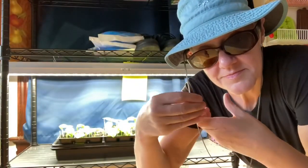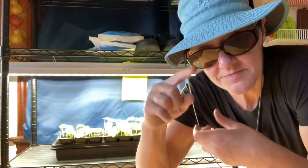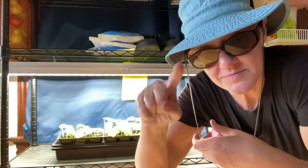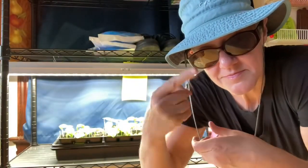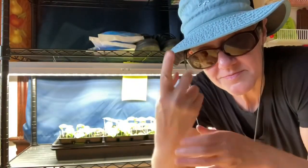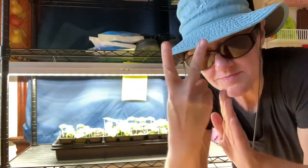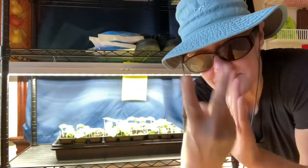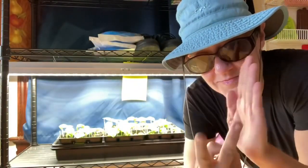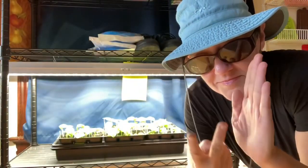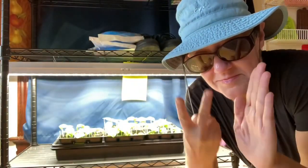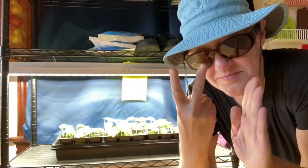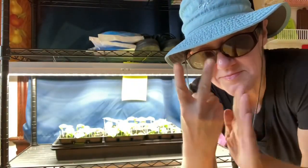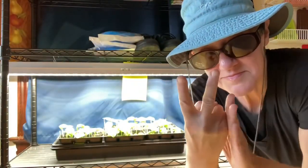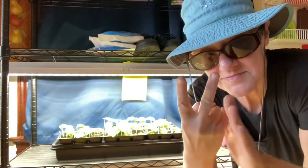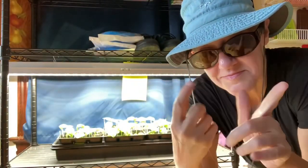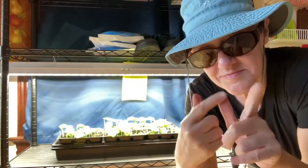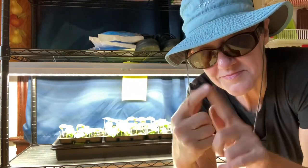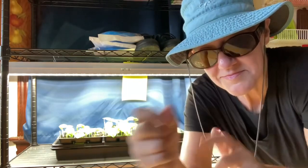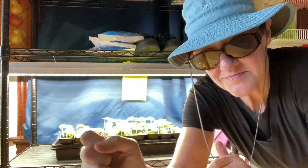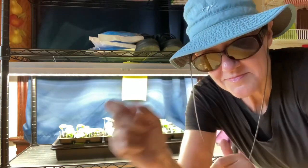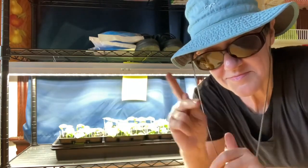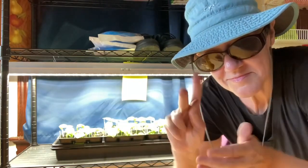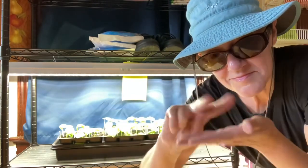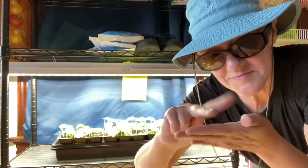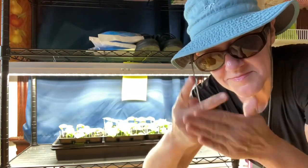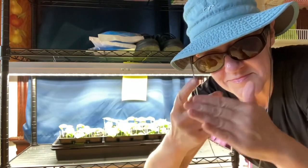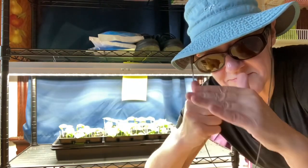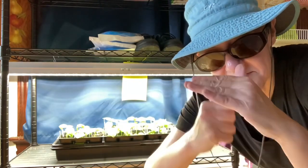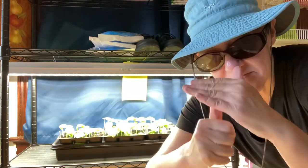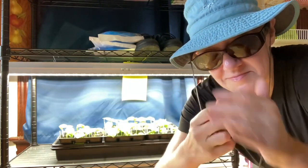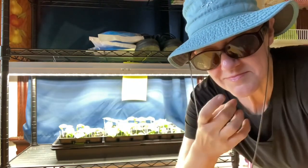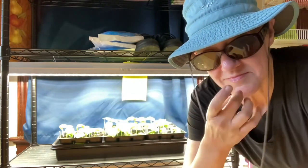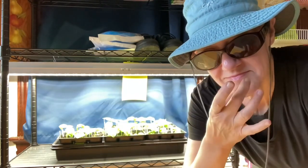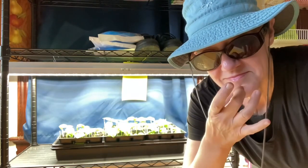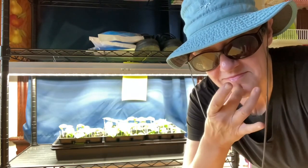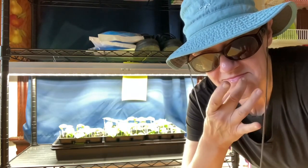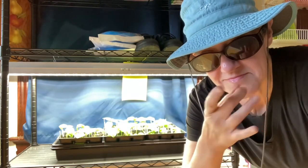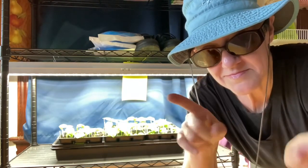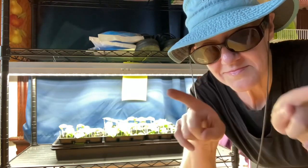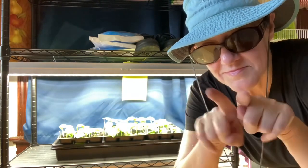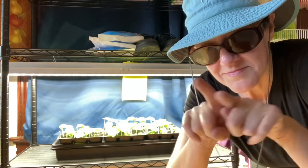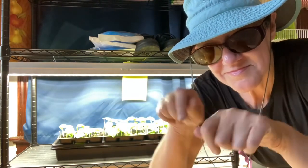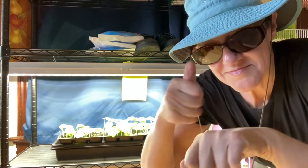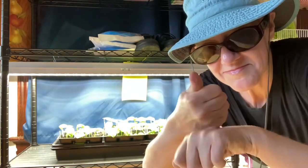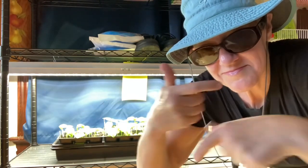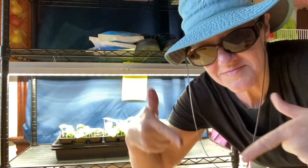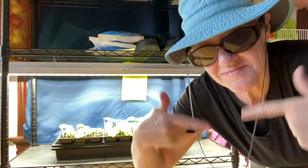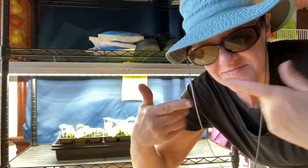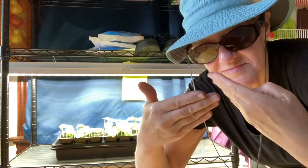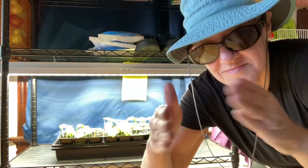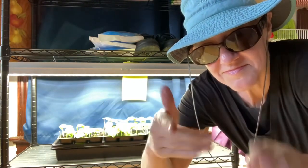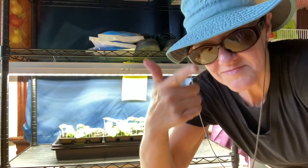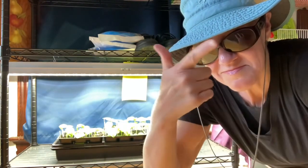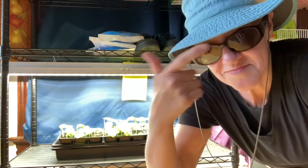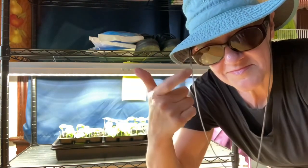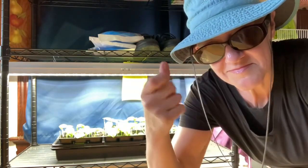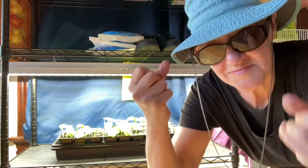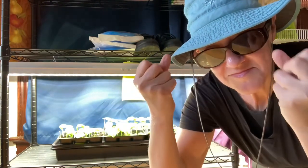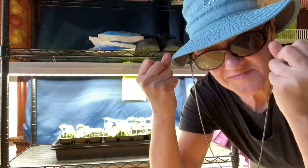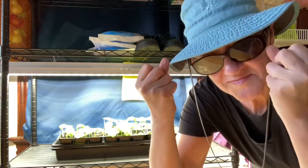Today, they're only going to stay outside for 2 hours. Then they're going to come back under these lights in the kitchen. And I've also set up